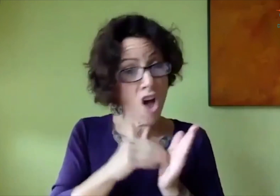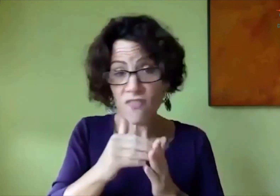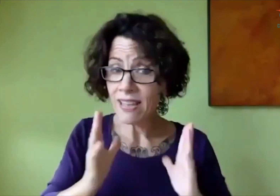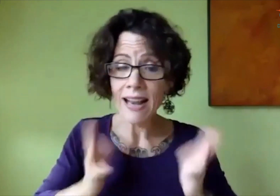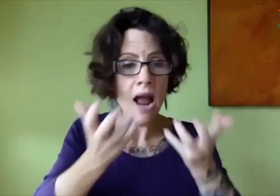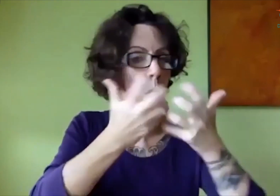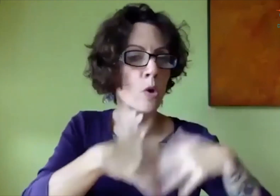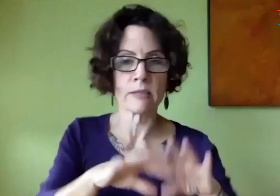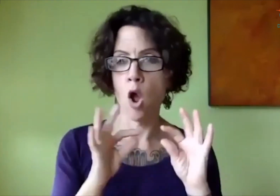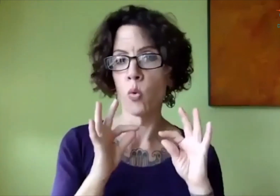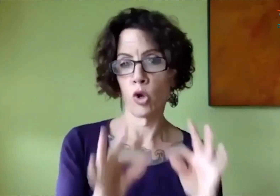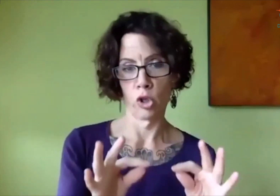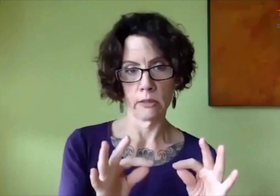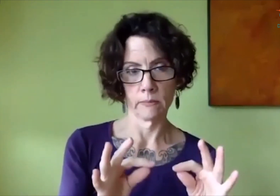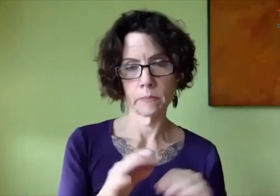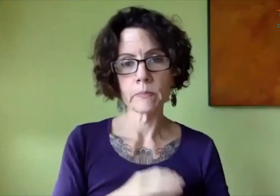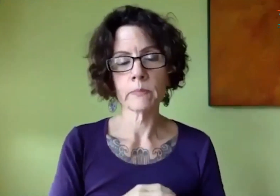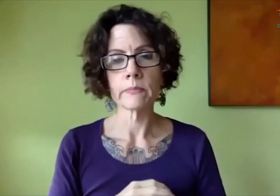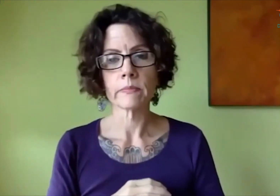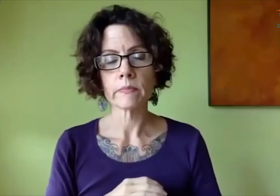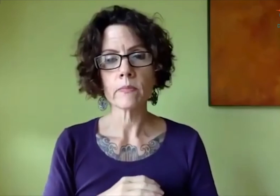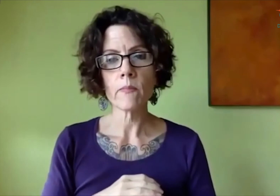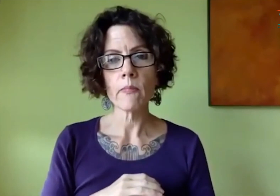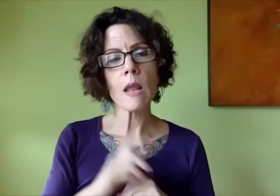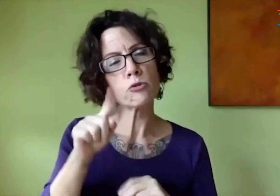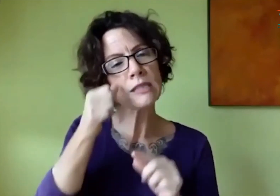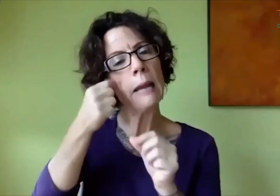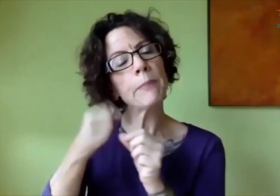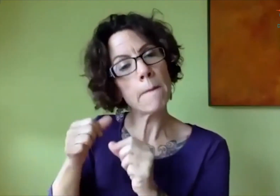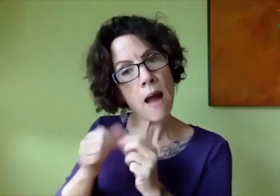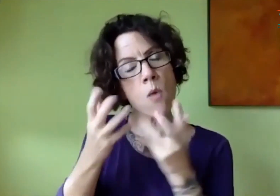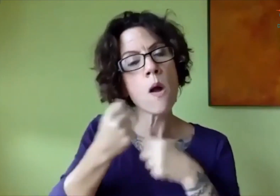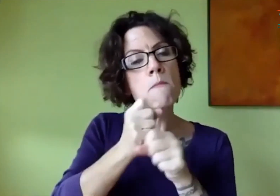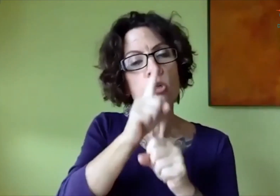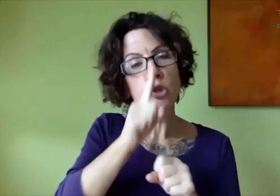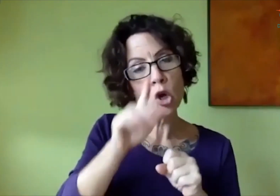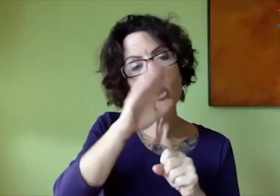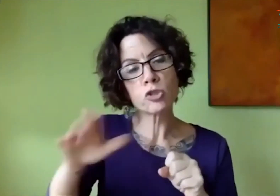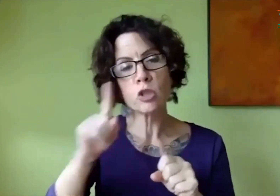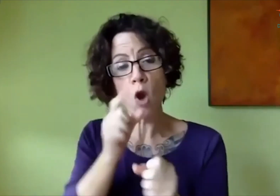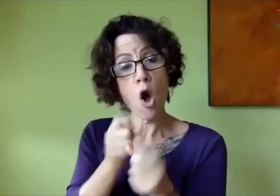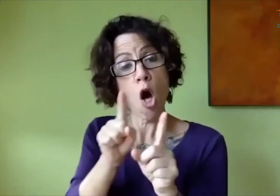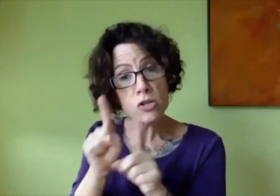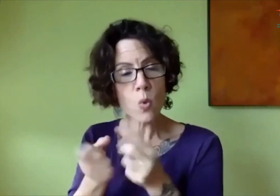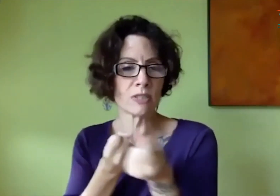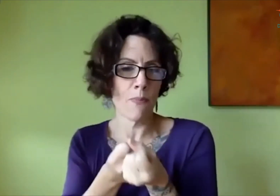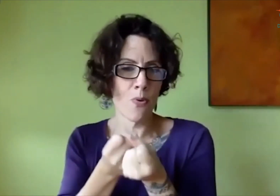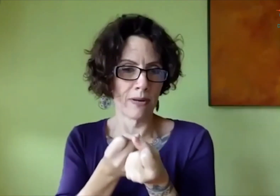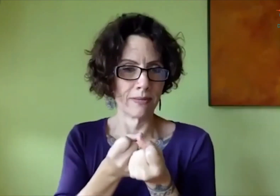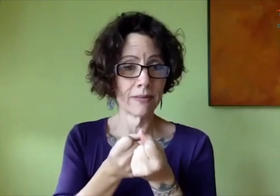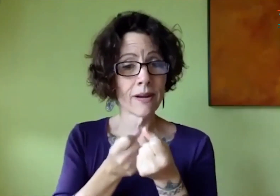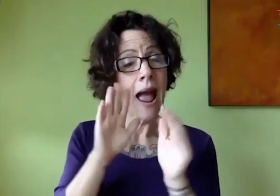process after you pass away. Children are often selected as executors, and oftentimes it works